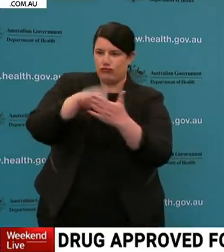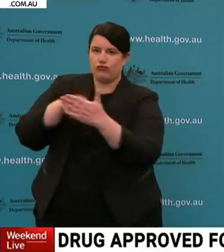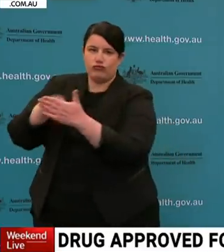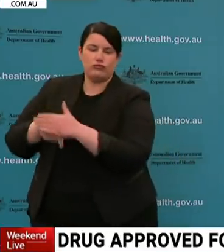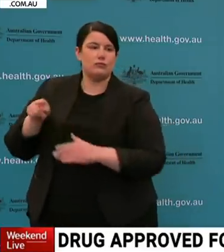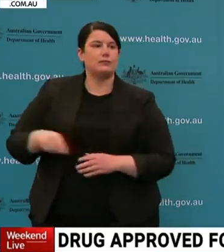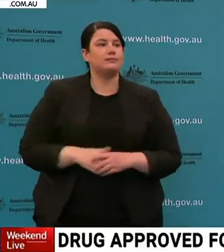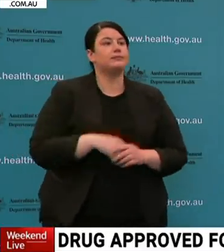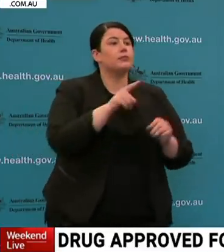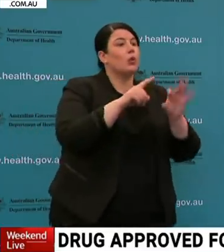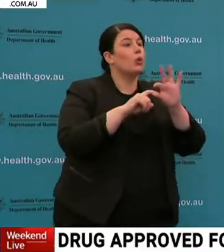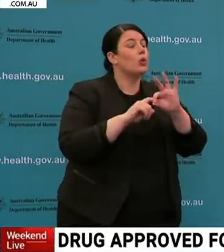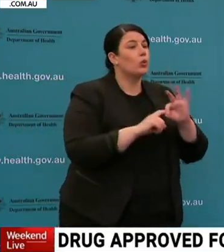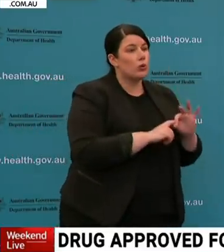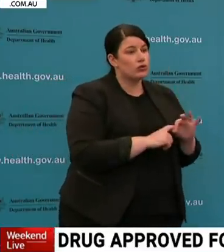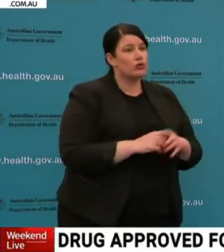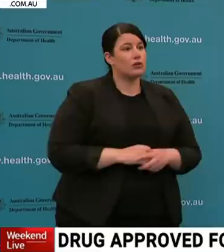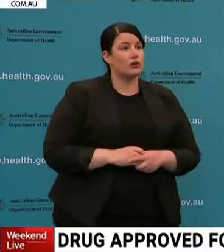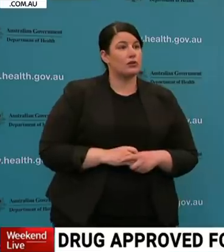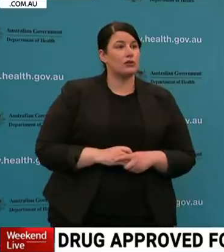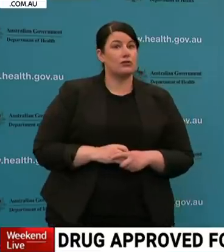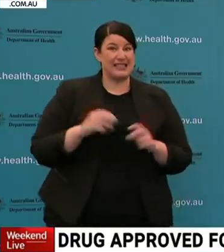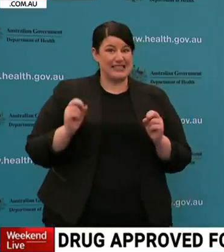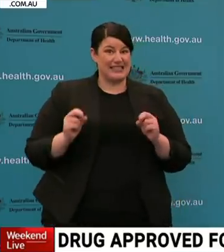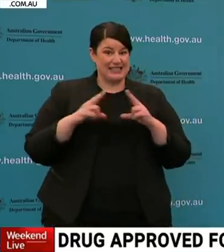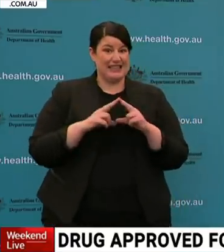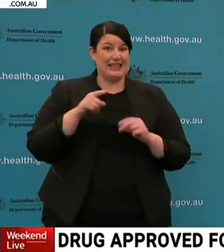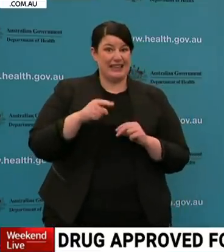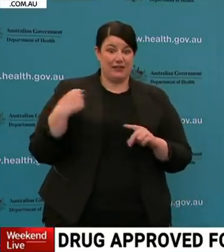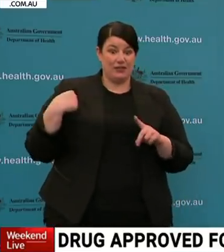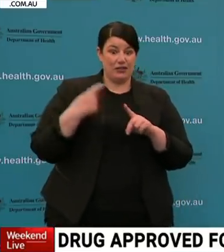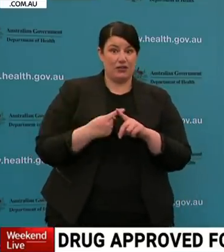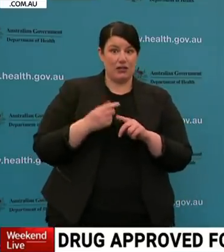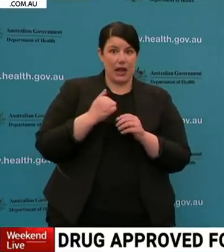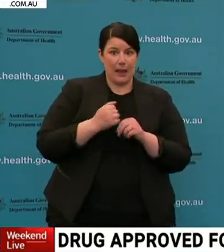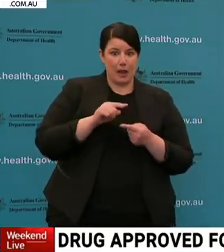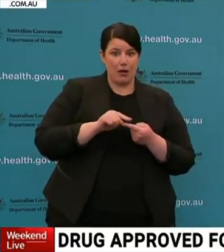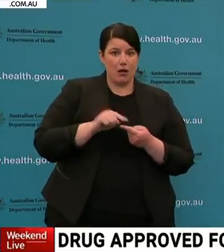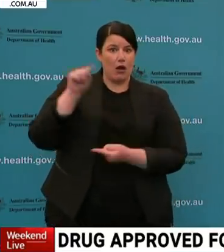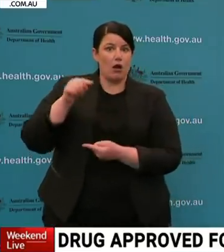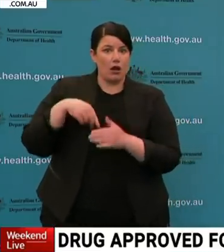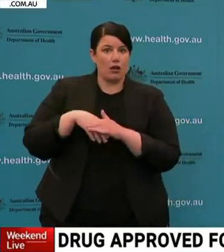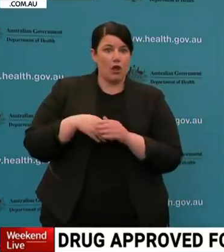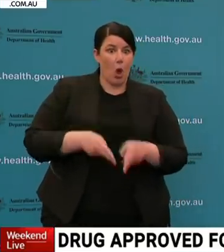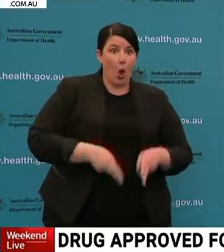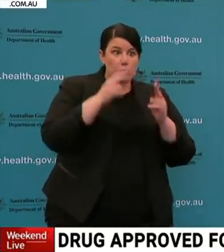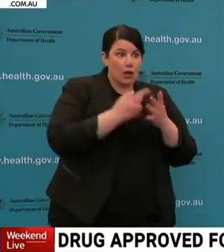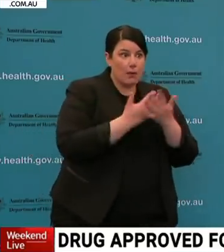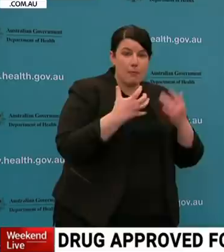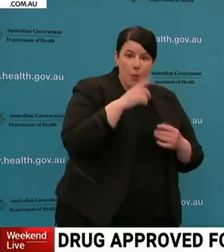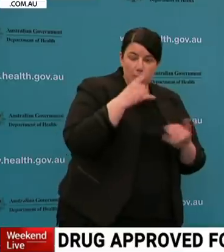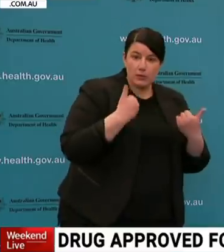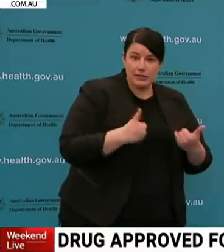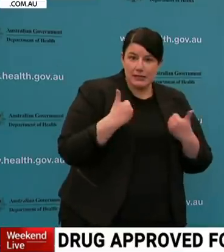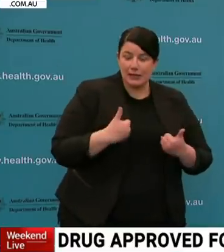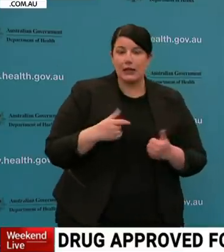Gilead. Just ask you about the cases we've seen in Sydney in the last 24 to 48 hours. We've seen spikes at hotels and other parts,